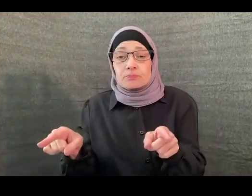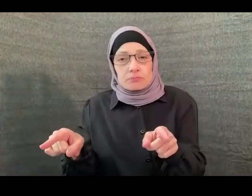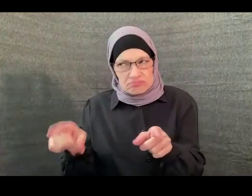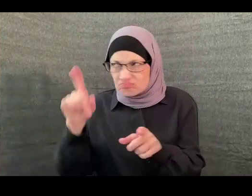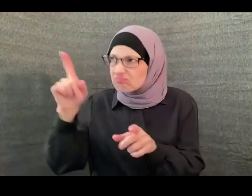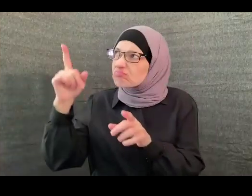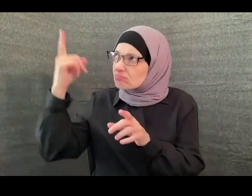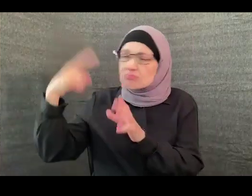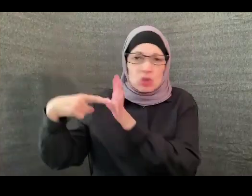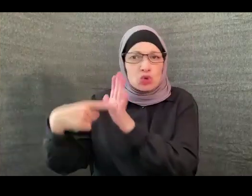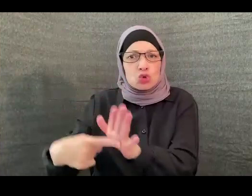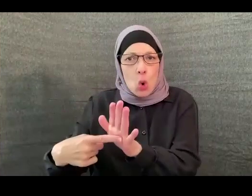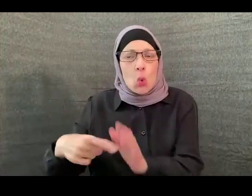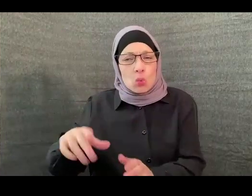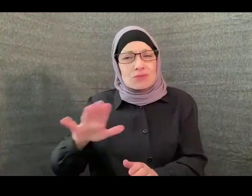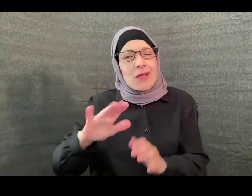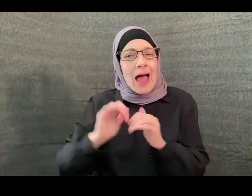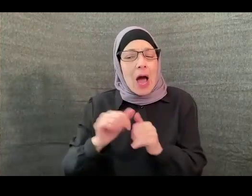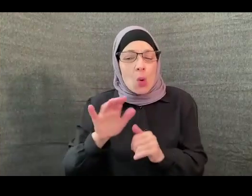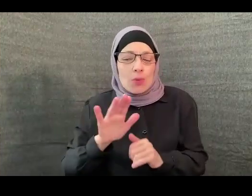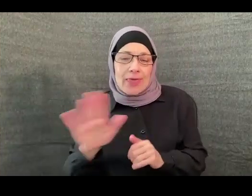Certainly, you, the believers,